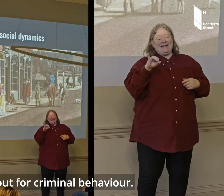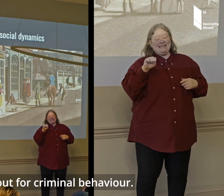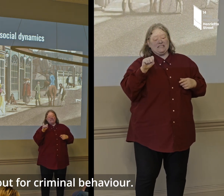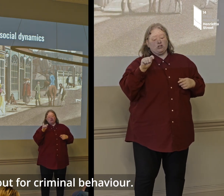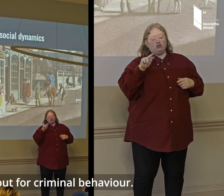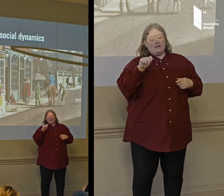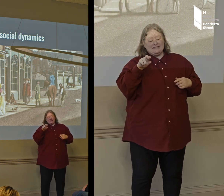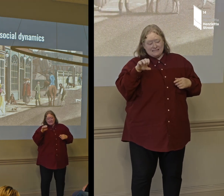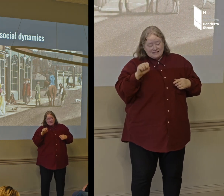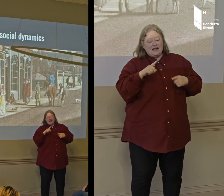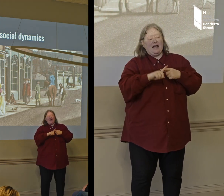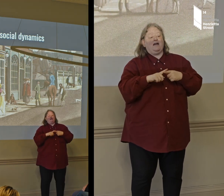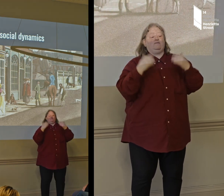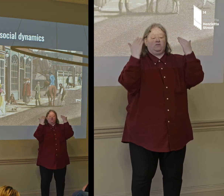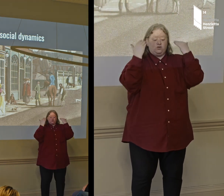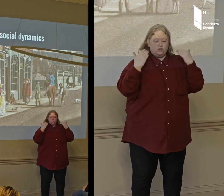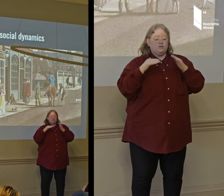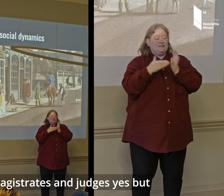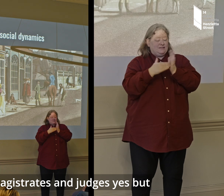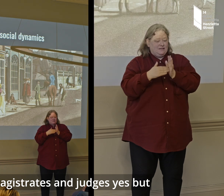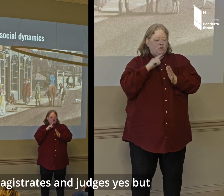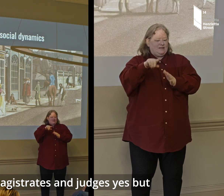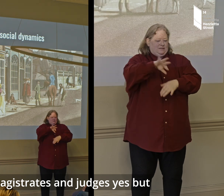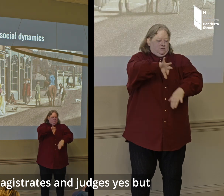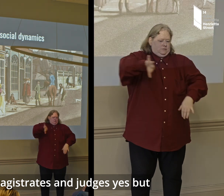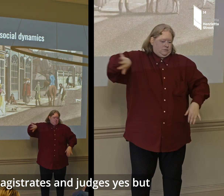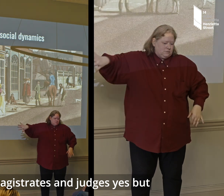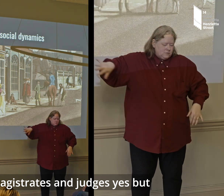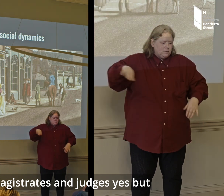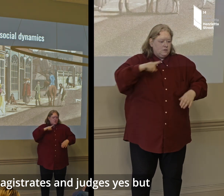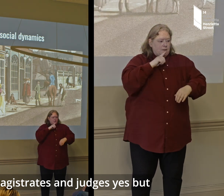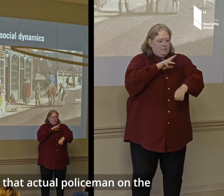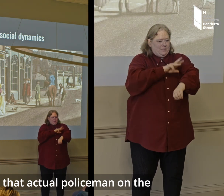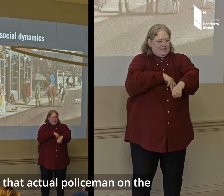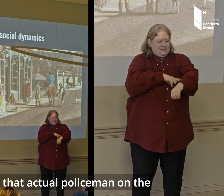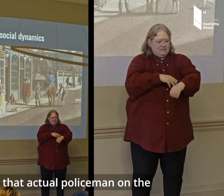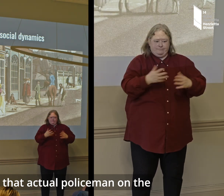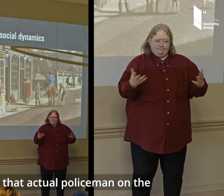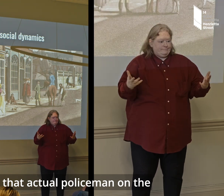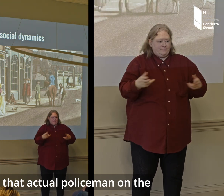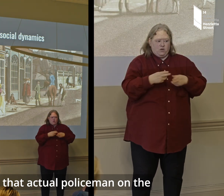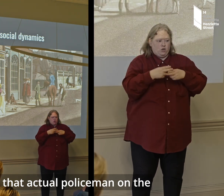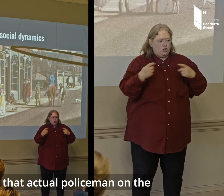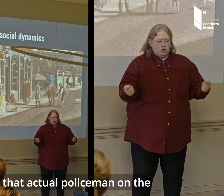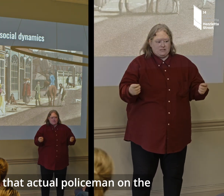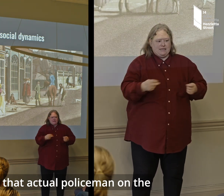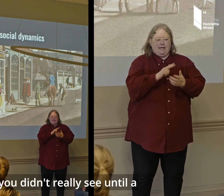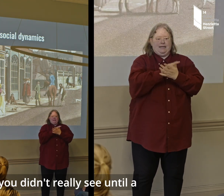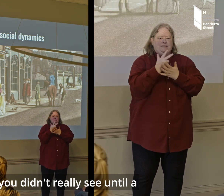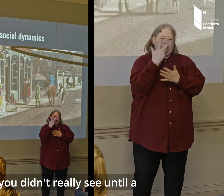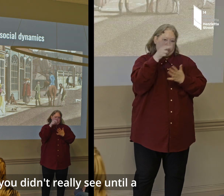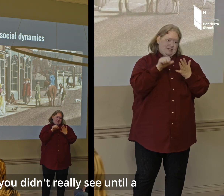out for criminal behaviour. You had magistrates and judges, yes, but aside from that, actual policemen